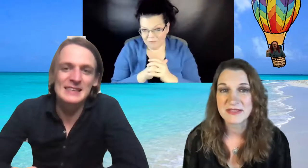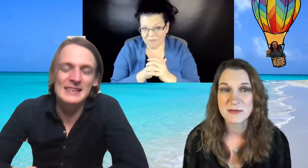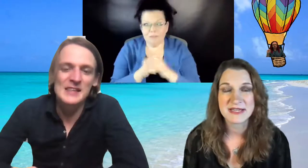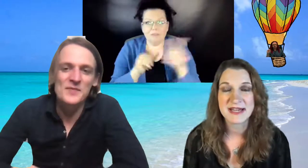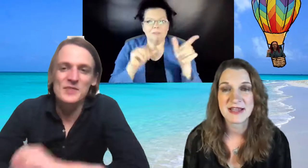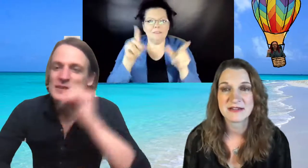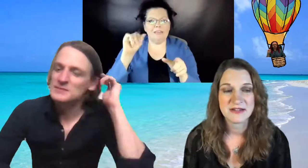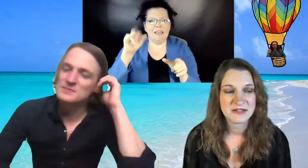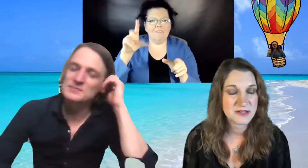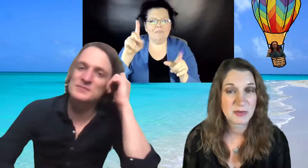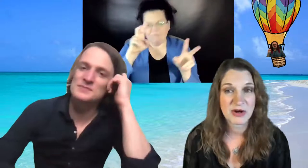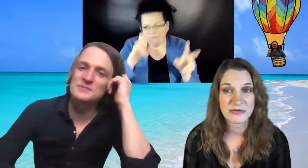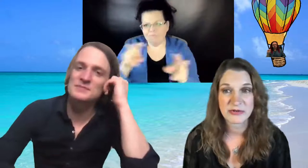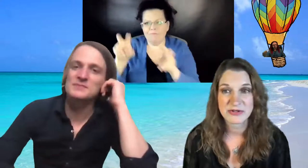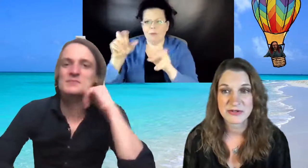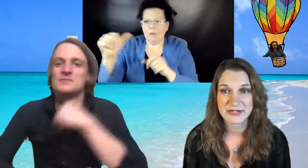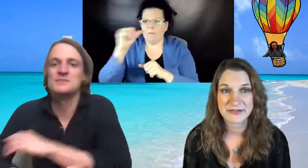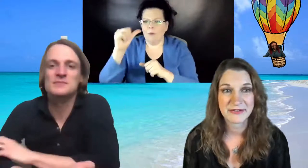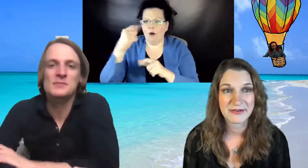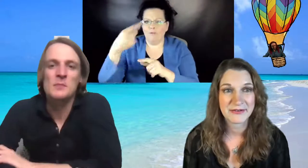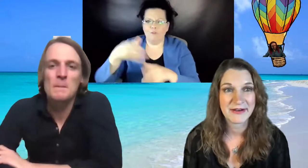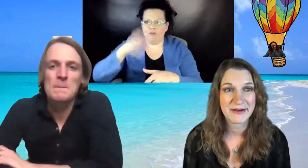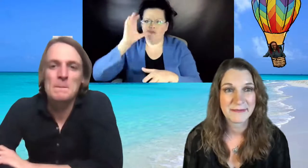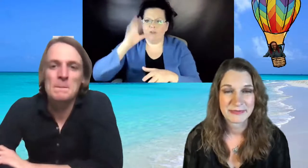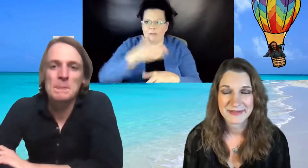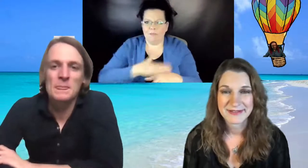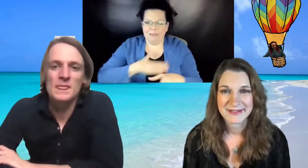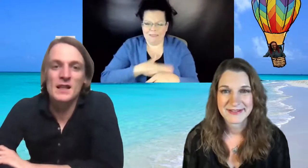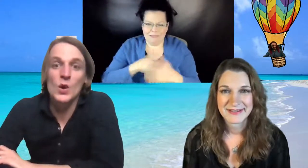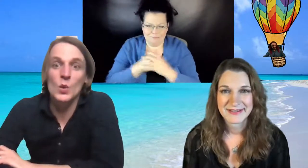do? I think we need to head to the bar for a drink. So